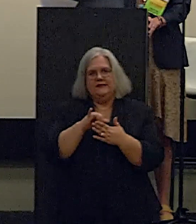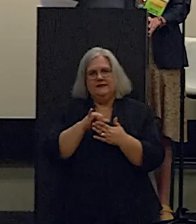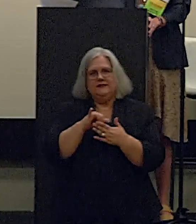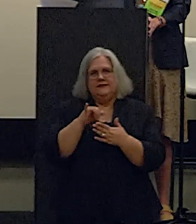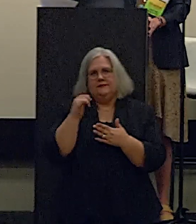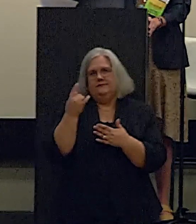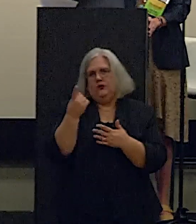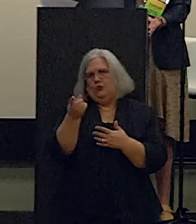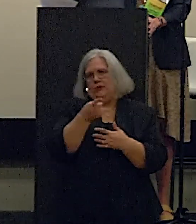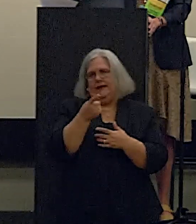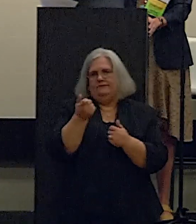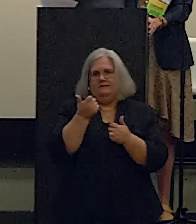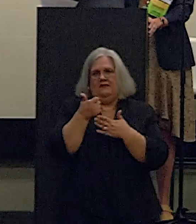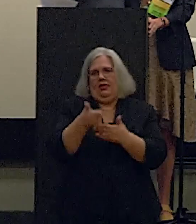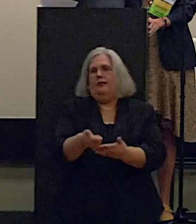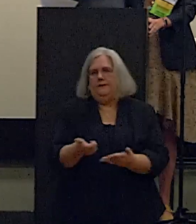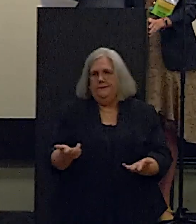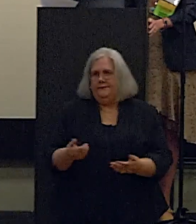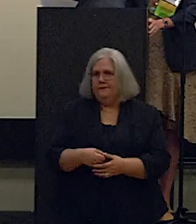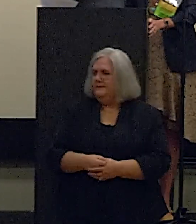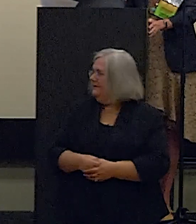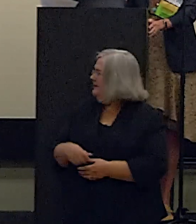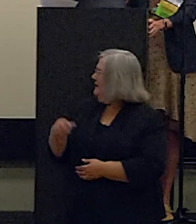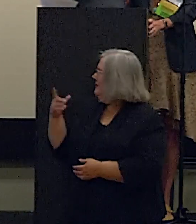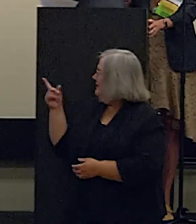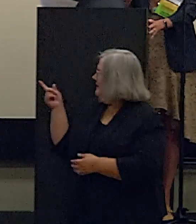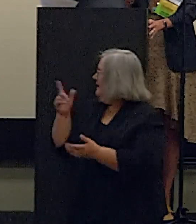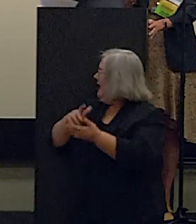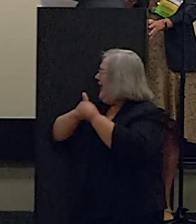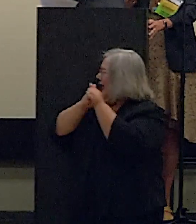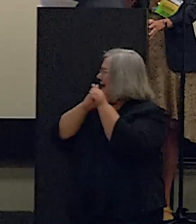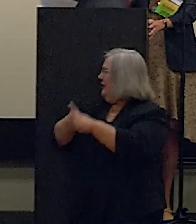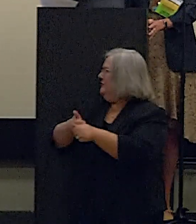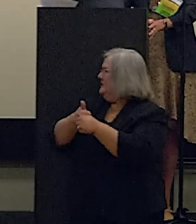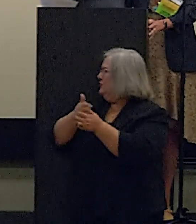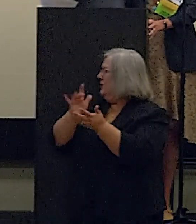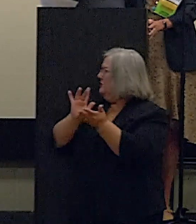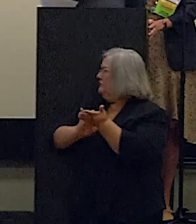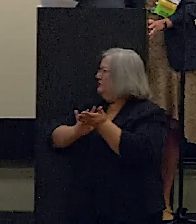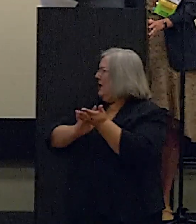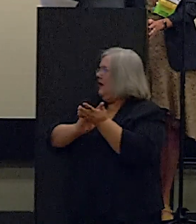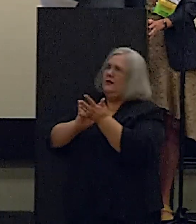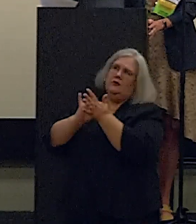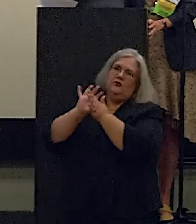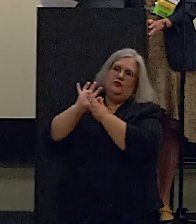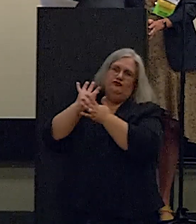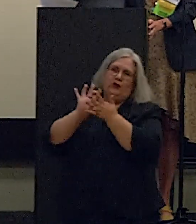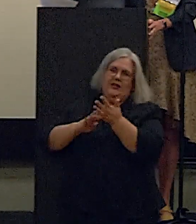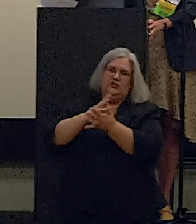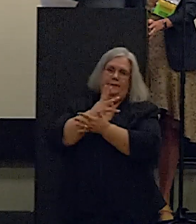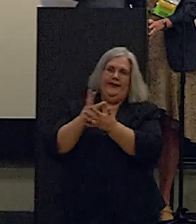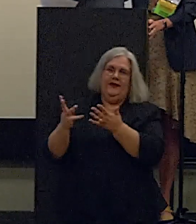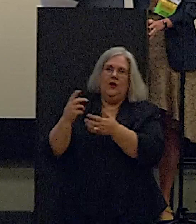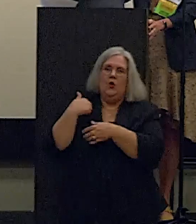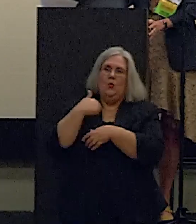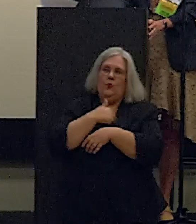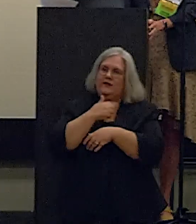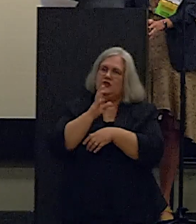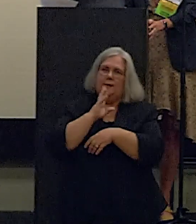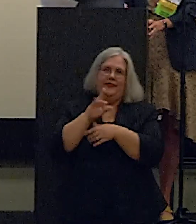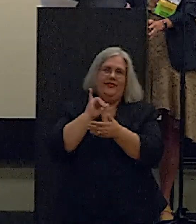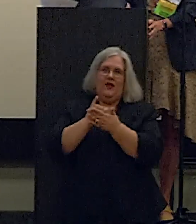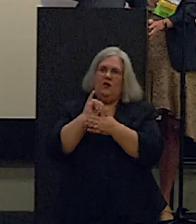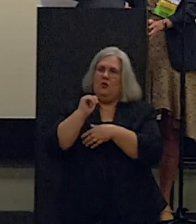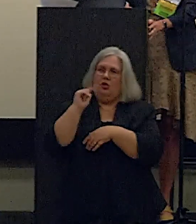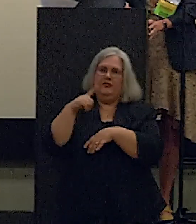able to step in. Drug regimen adherence. We are talking about this all the time. If we can keep our